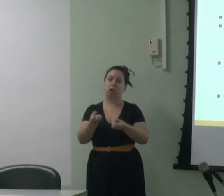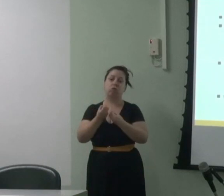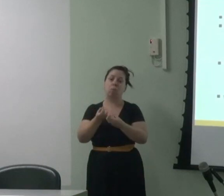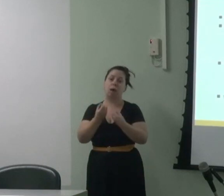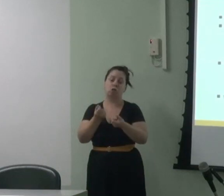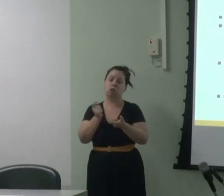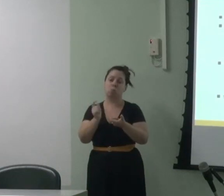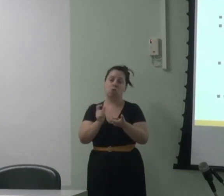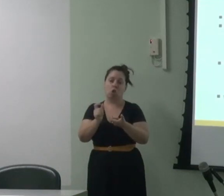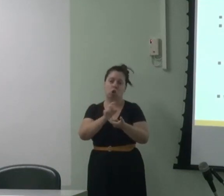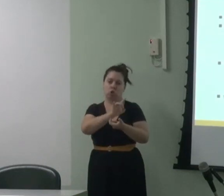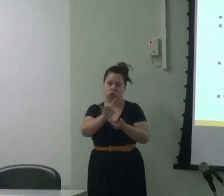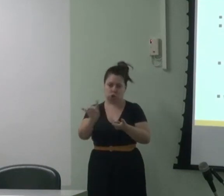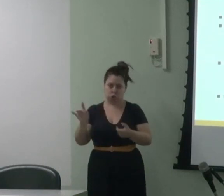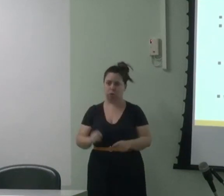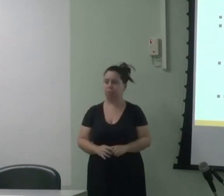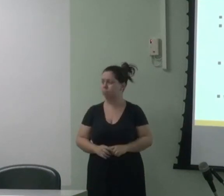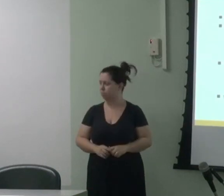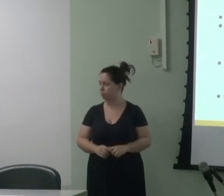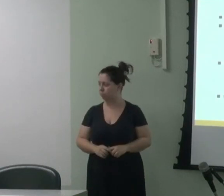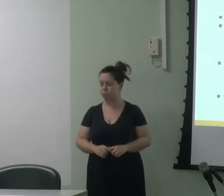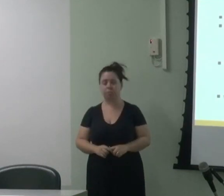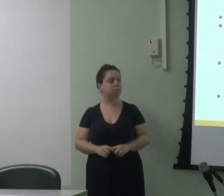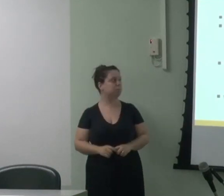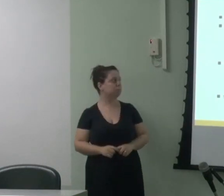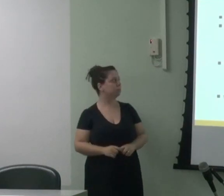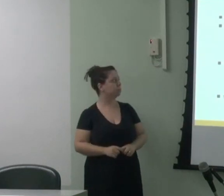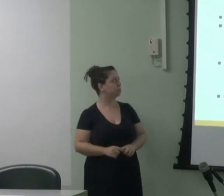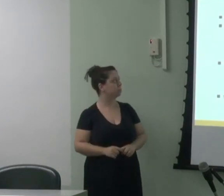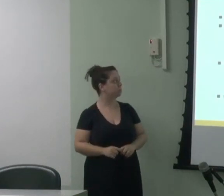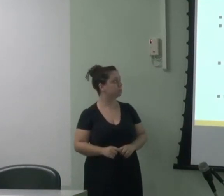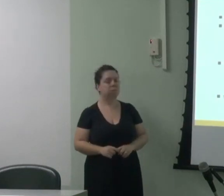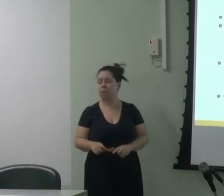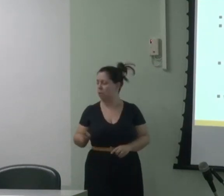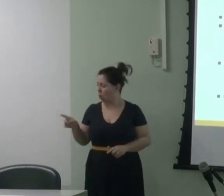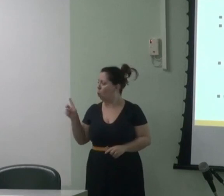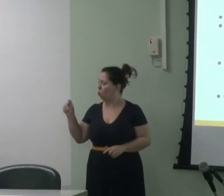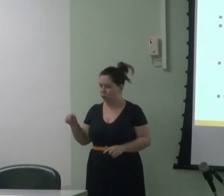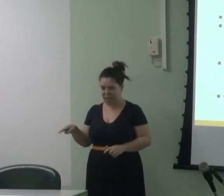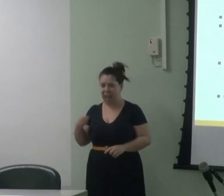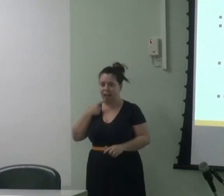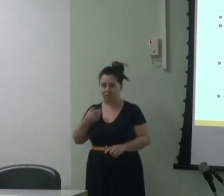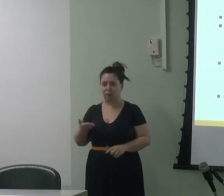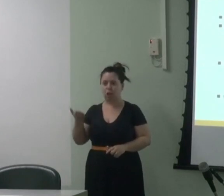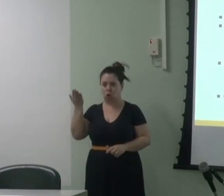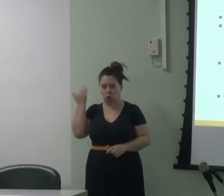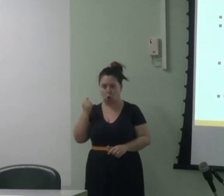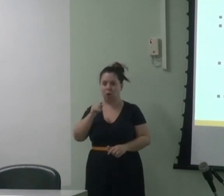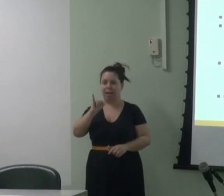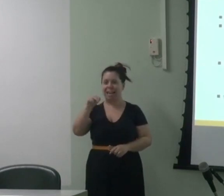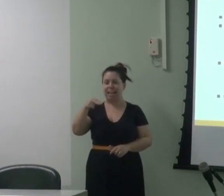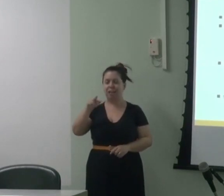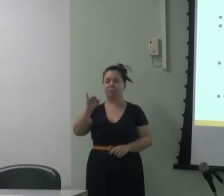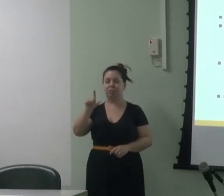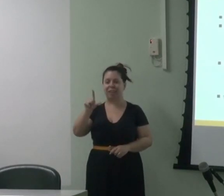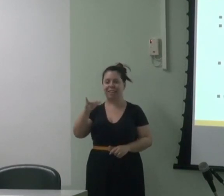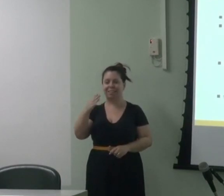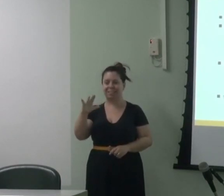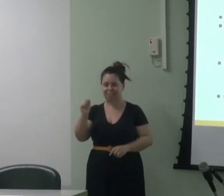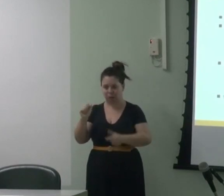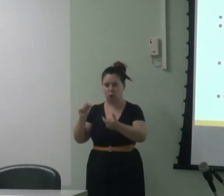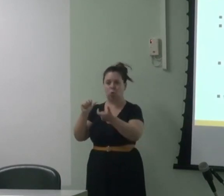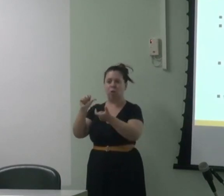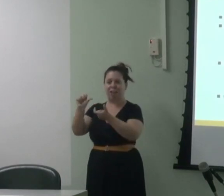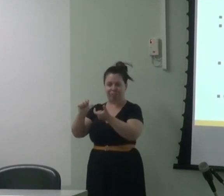information. The Unimorph project, which was mentioned also by Dan, is a collection of inflections and derivations from